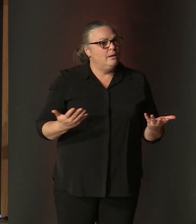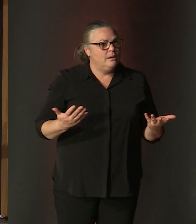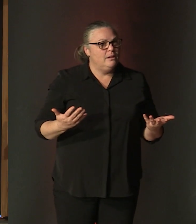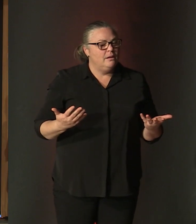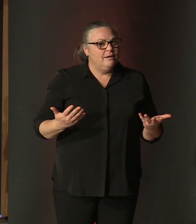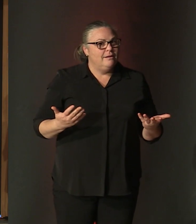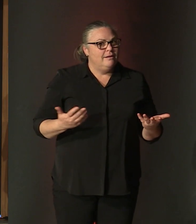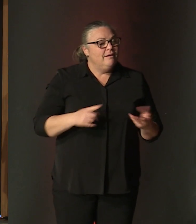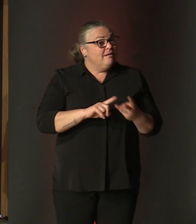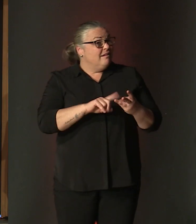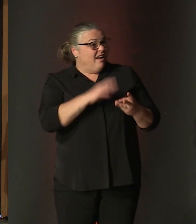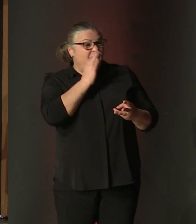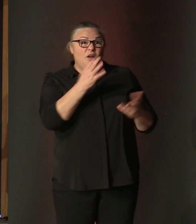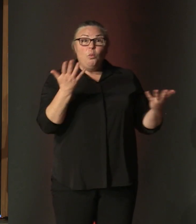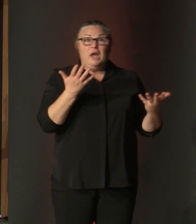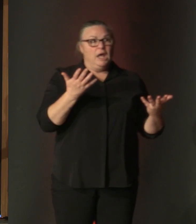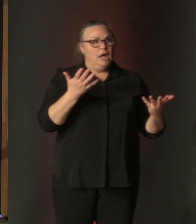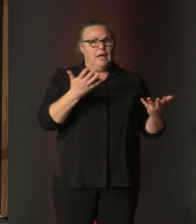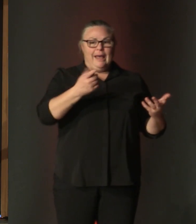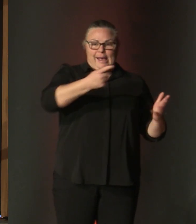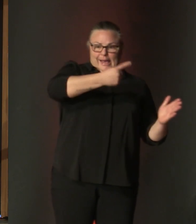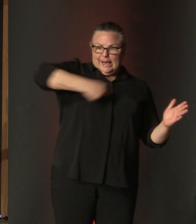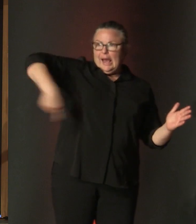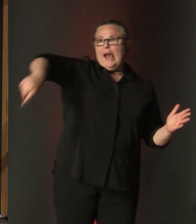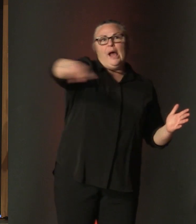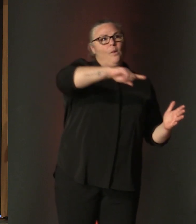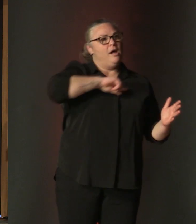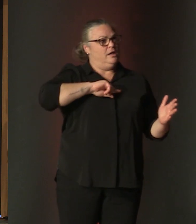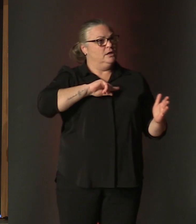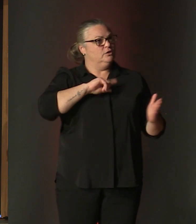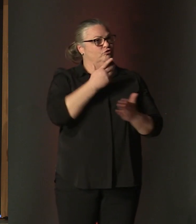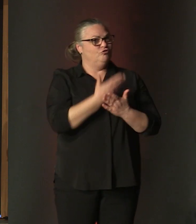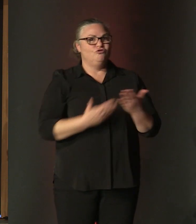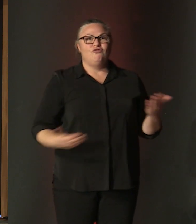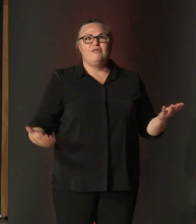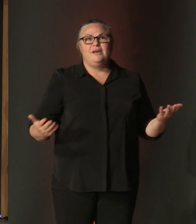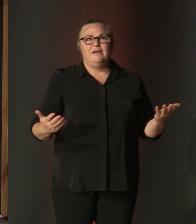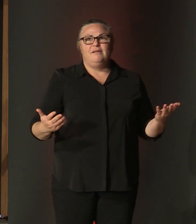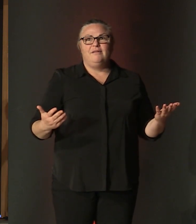The next question I have is, where is our story?